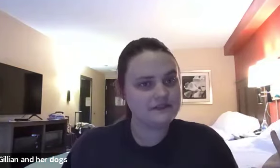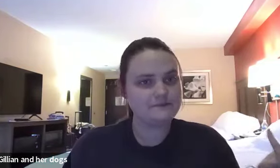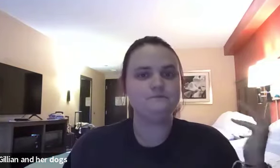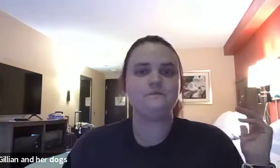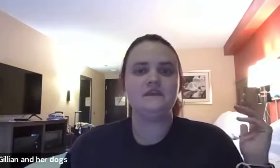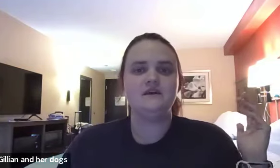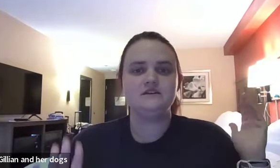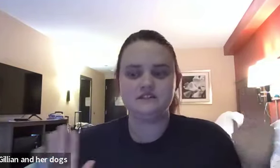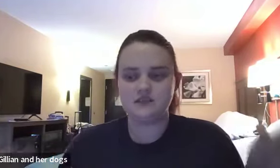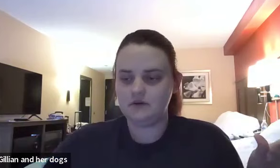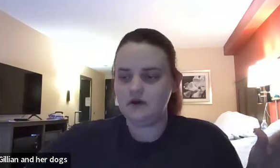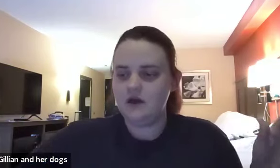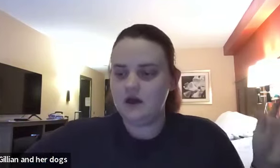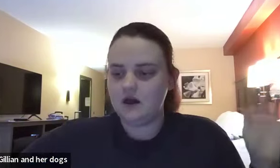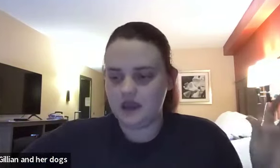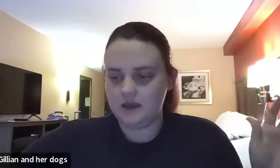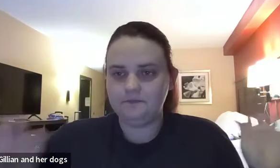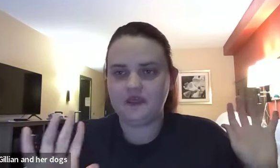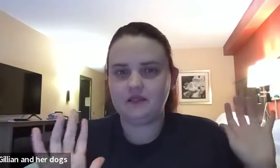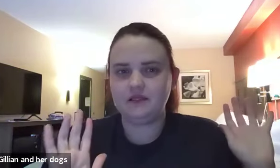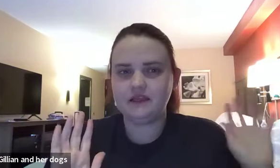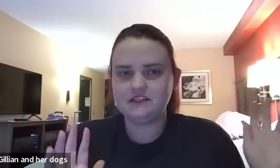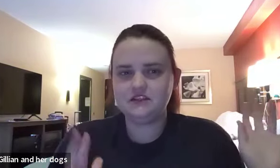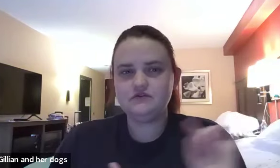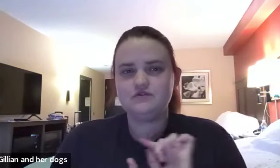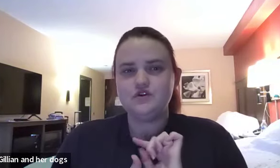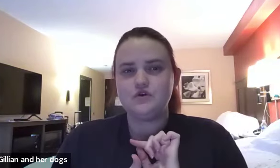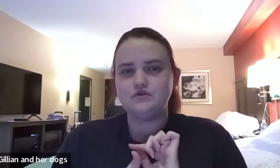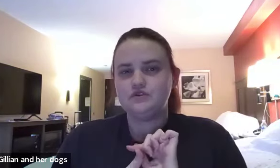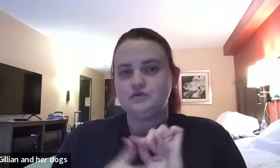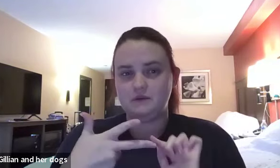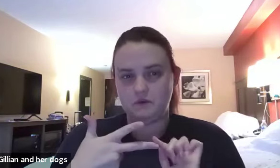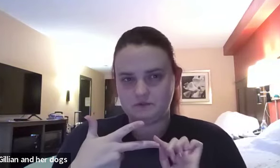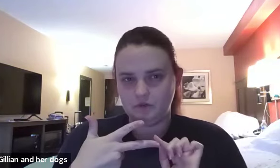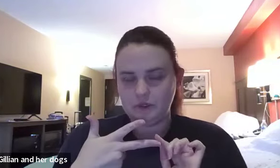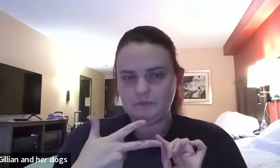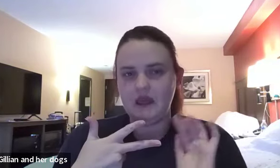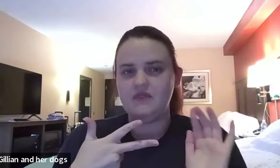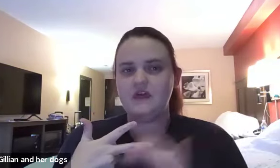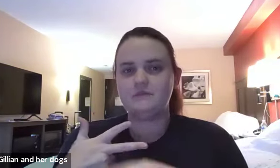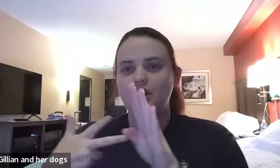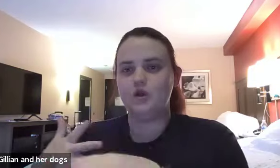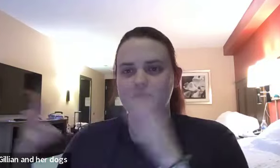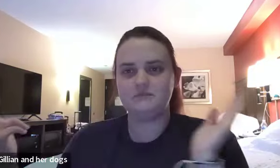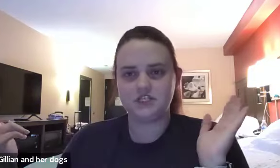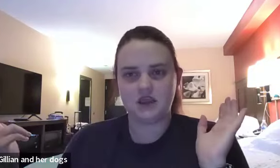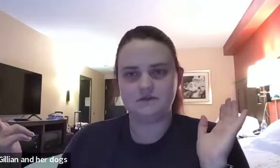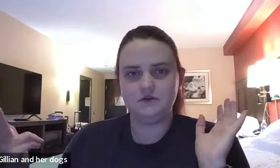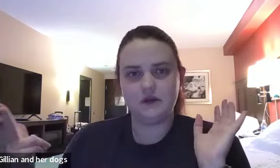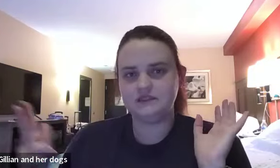breakfast. So, okay, let's do those three once more. And then I'm going to open up the chat for you guys to